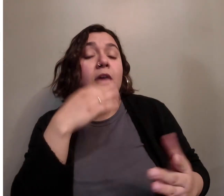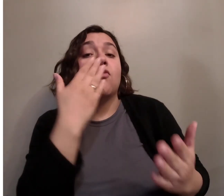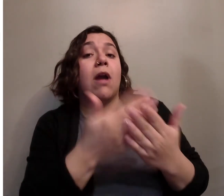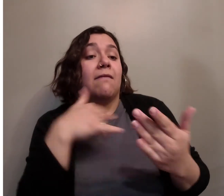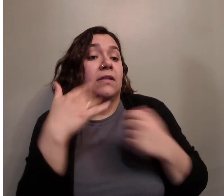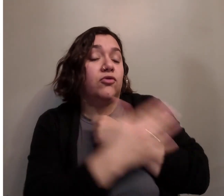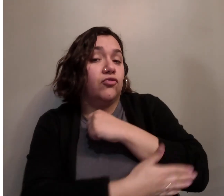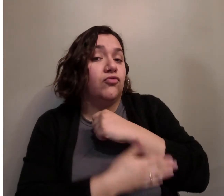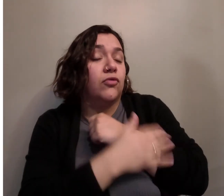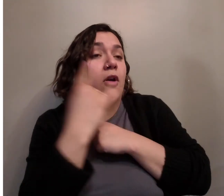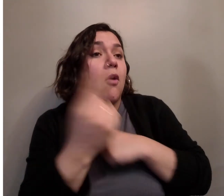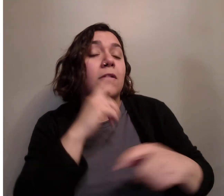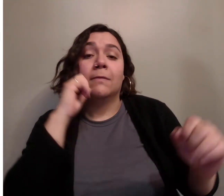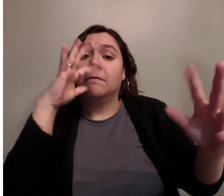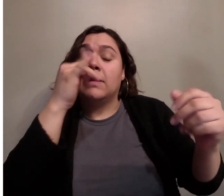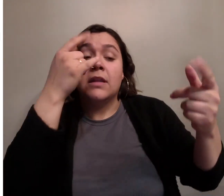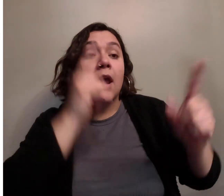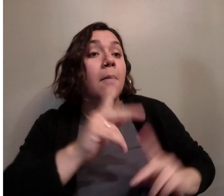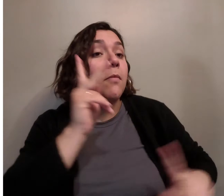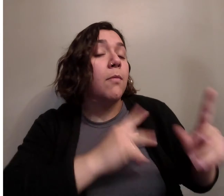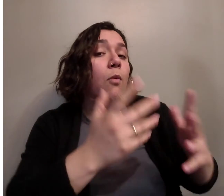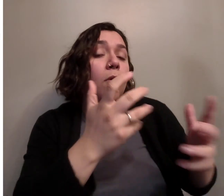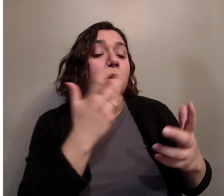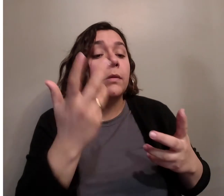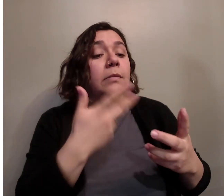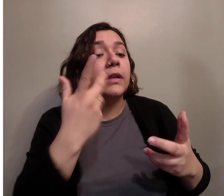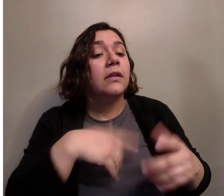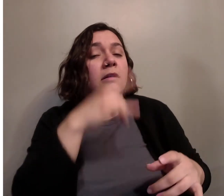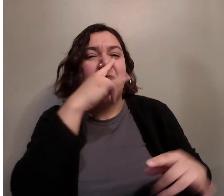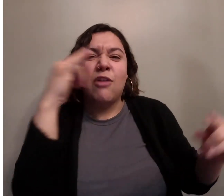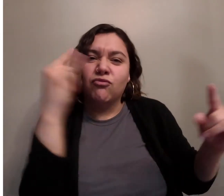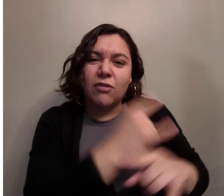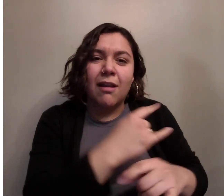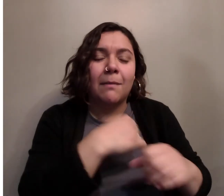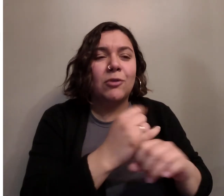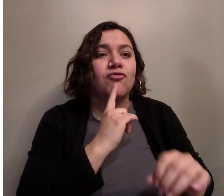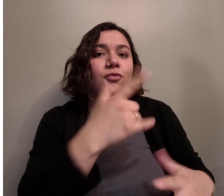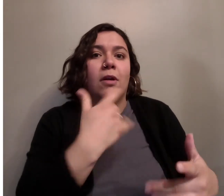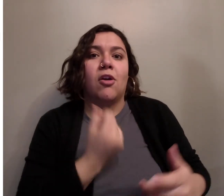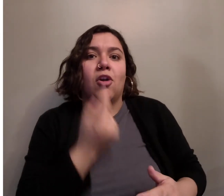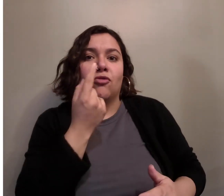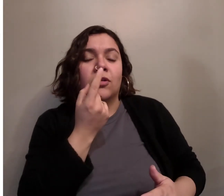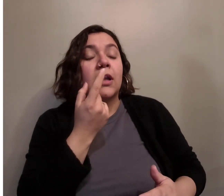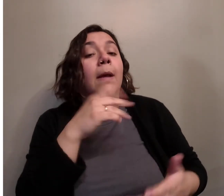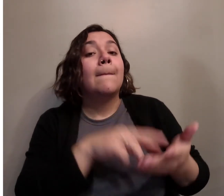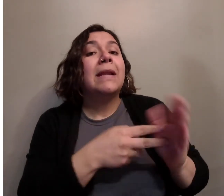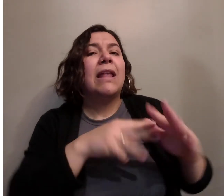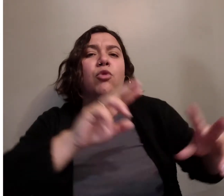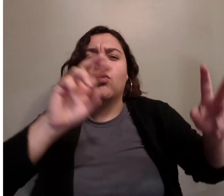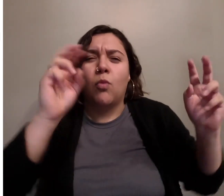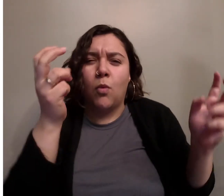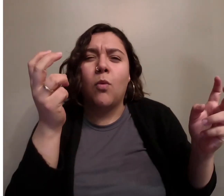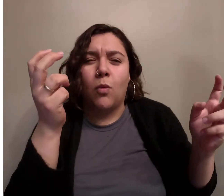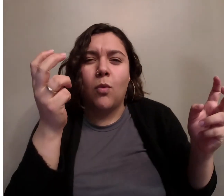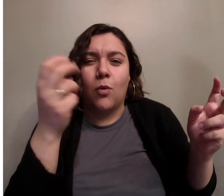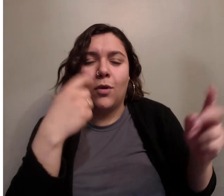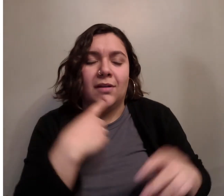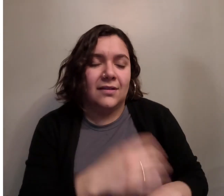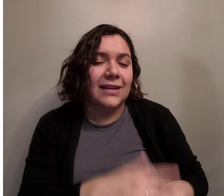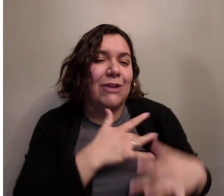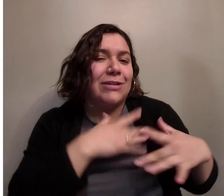when I arrived in this country, I was always so amazed when people wanted to be ironic and make sure you understood. They would make, you